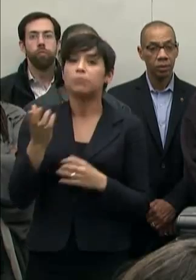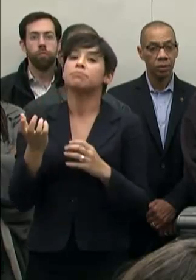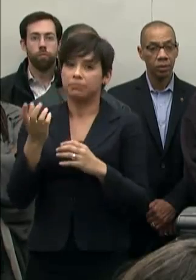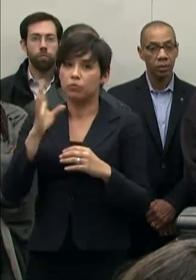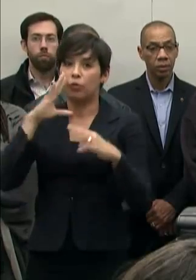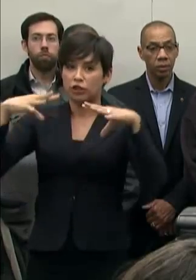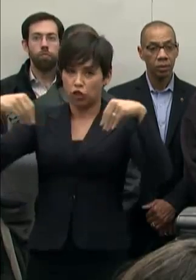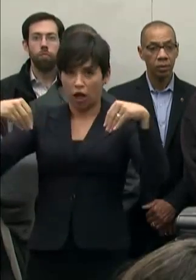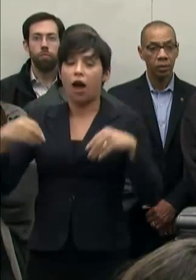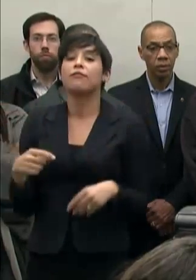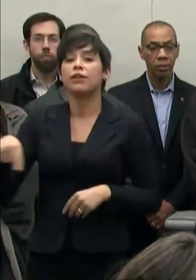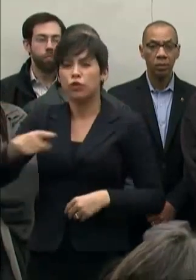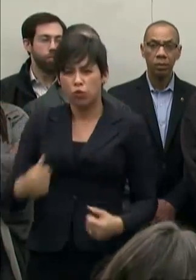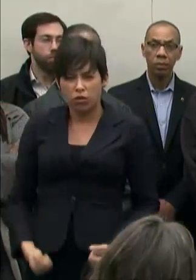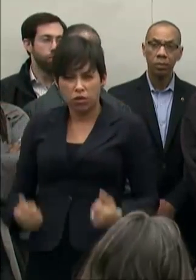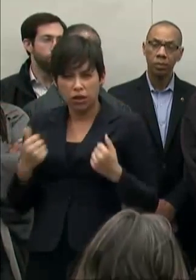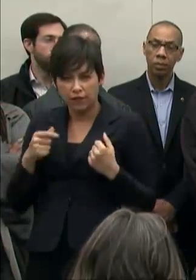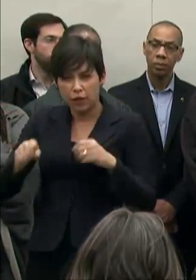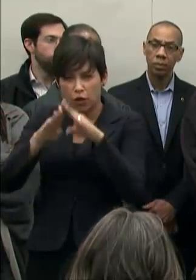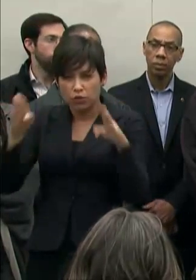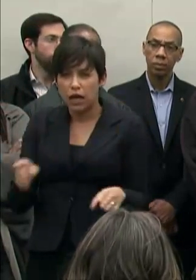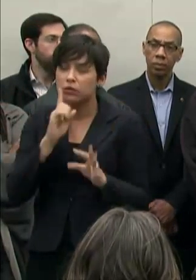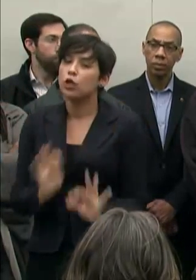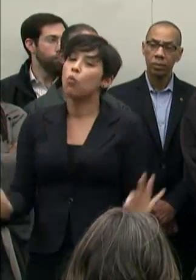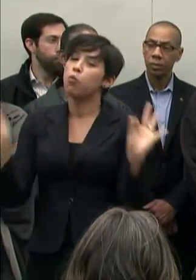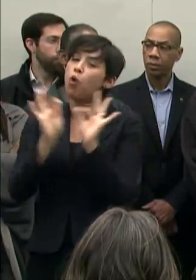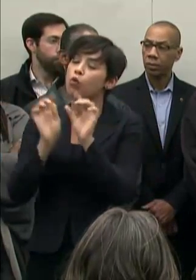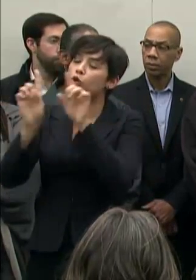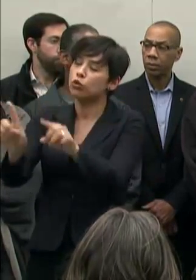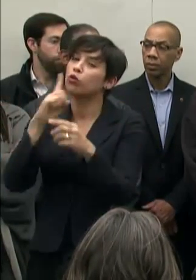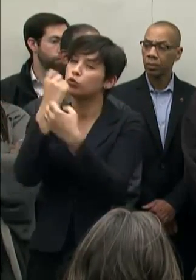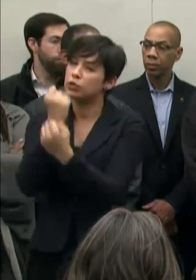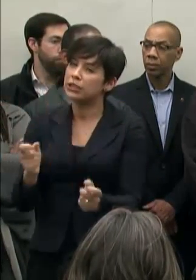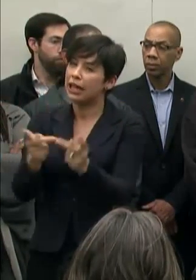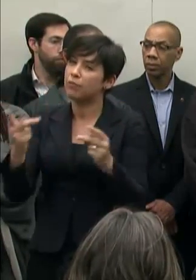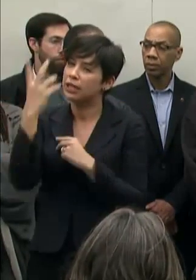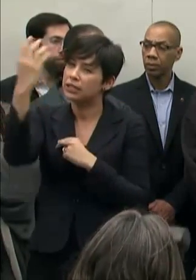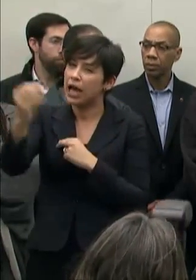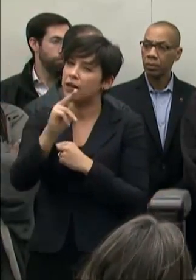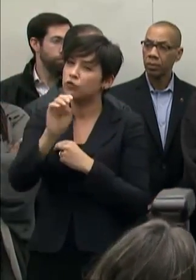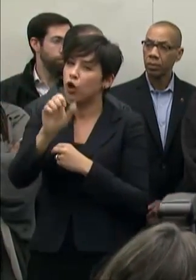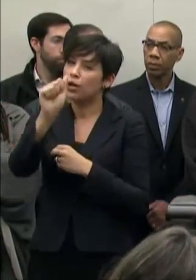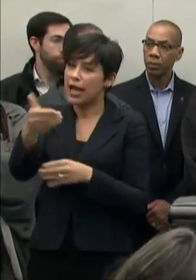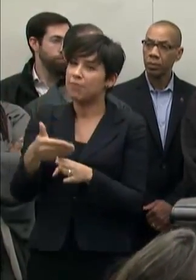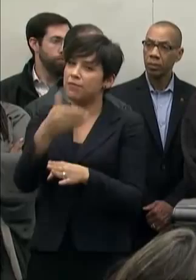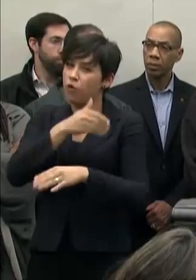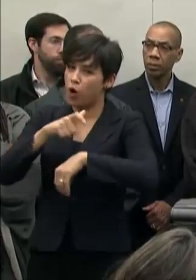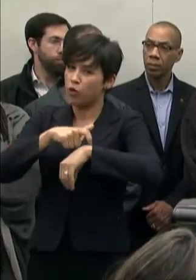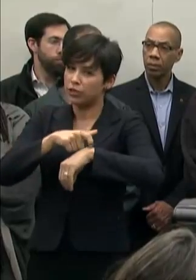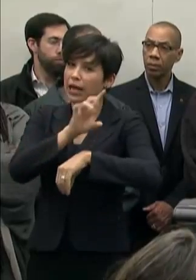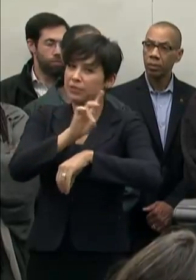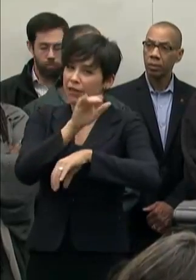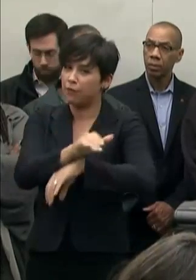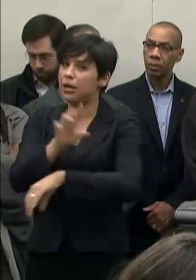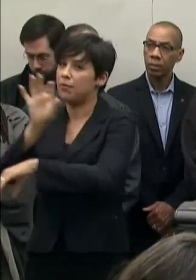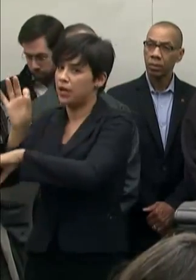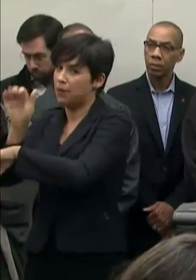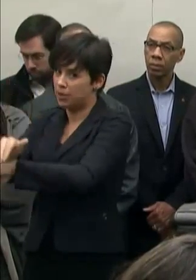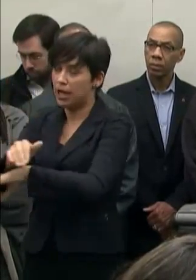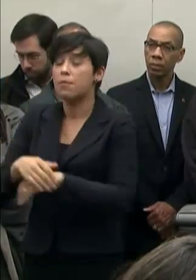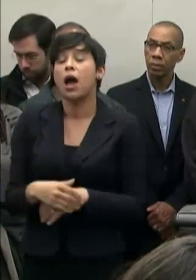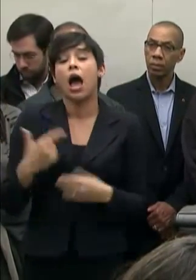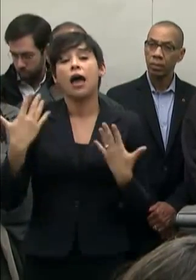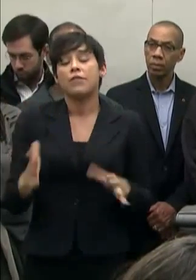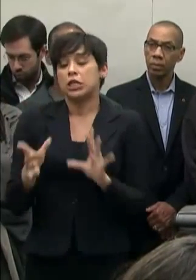those developments, it's imperative that you get to a safe location out of Zone A before then. As was announced earlier today,